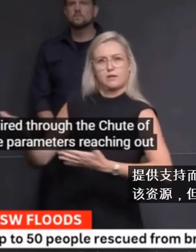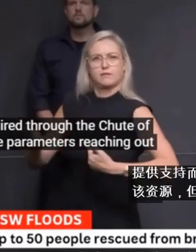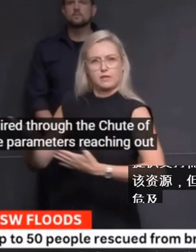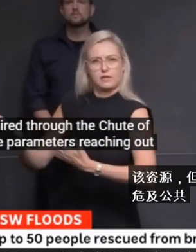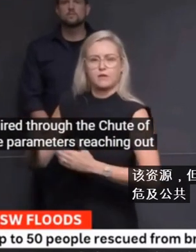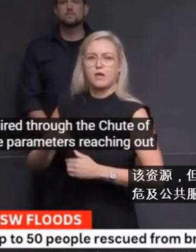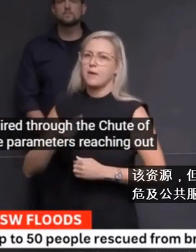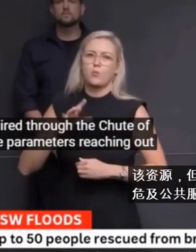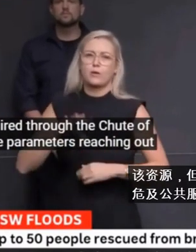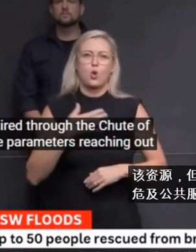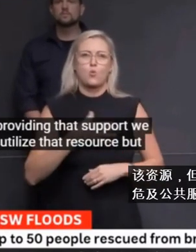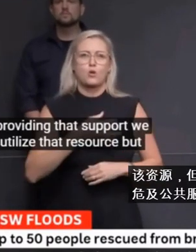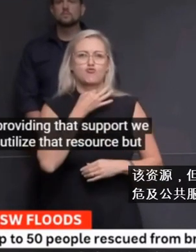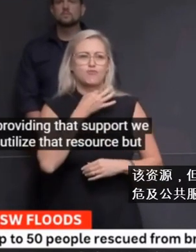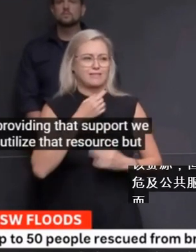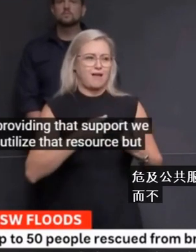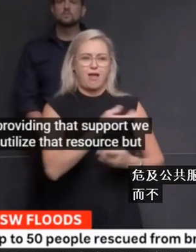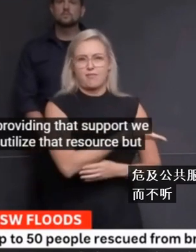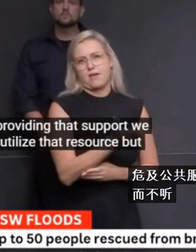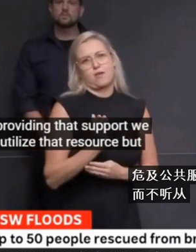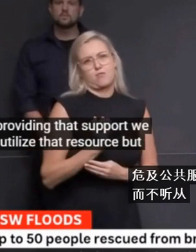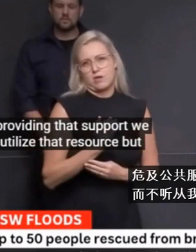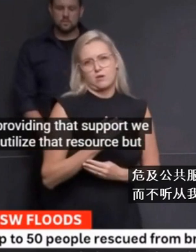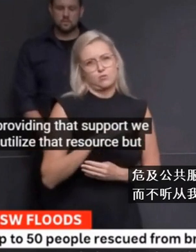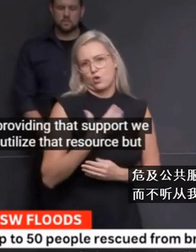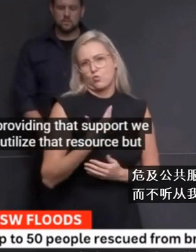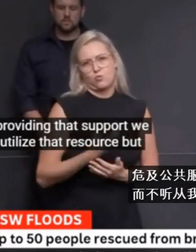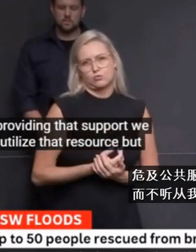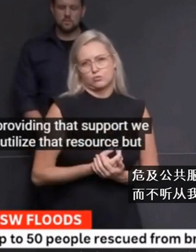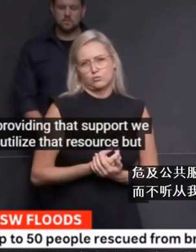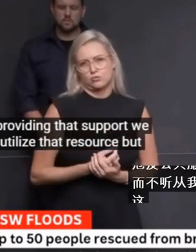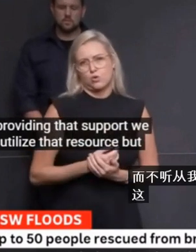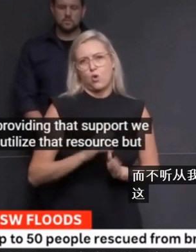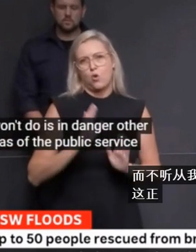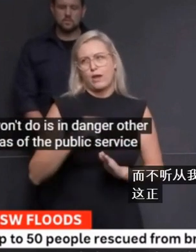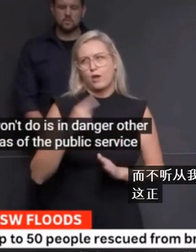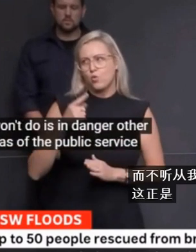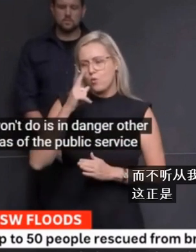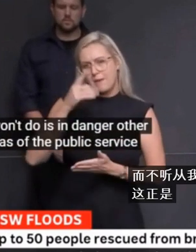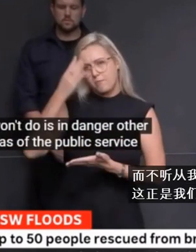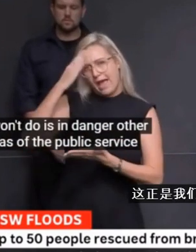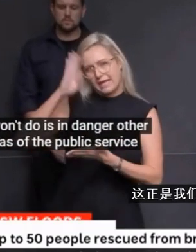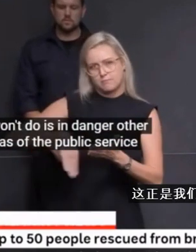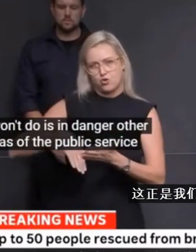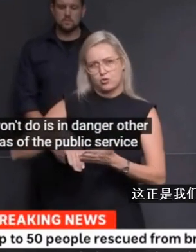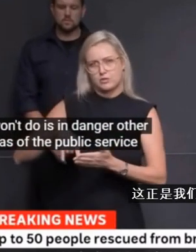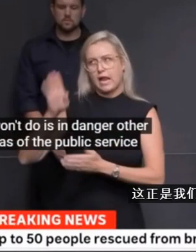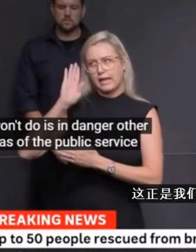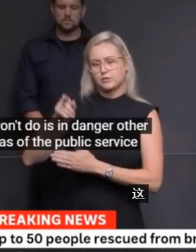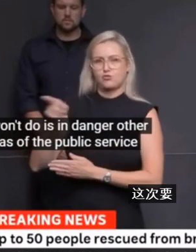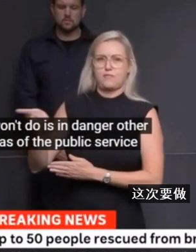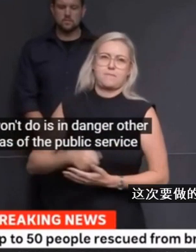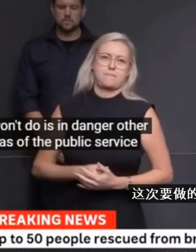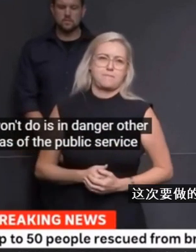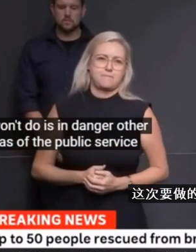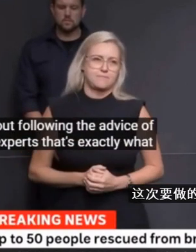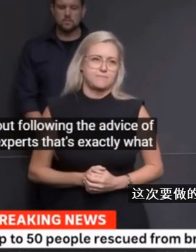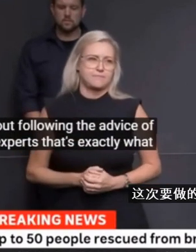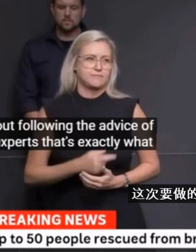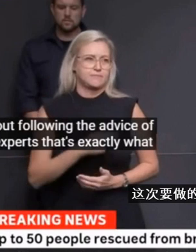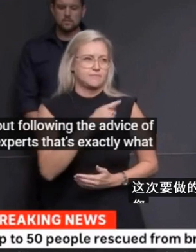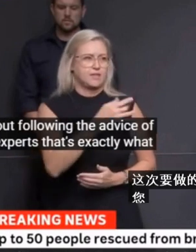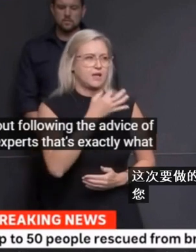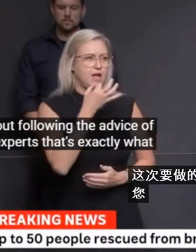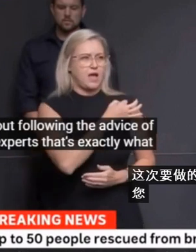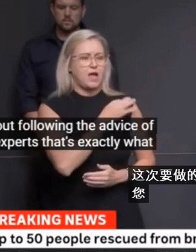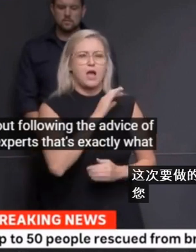won't do is endanger other areas of the public service without following the advice of our experts. That's exactly what we're going to do. And Premier, just on the